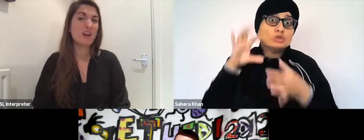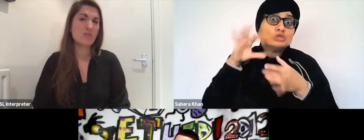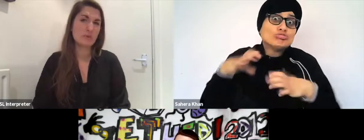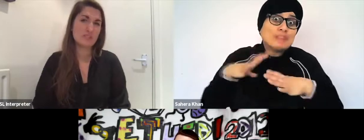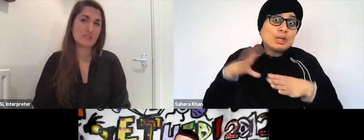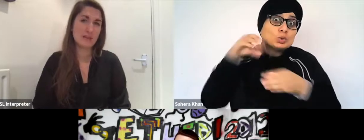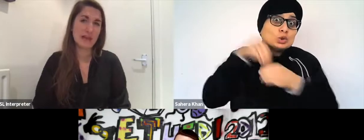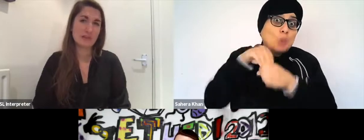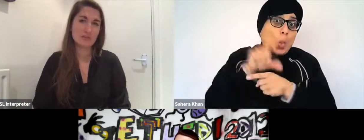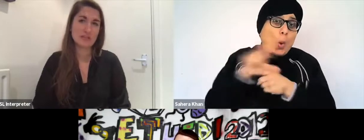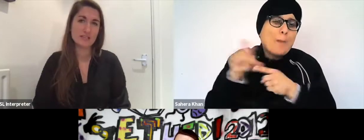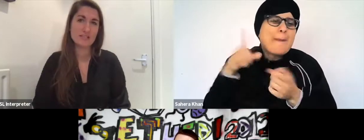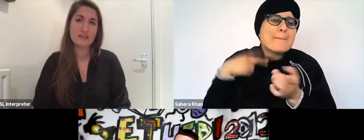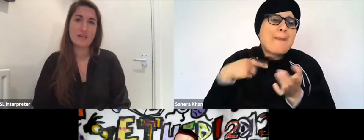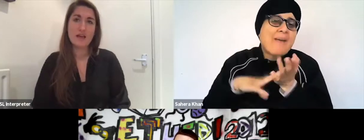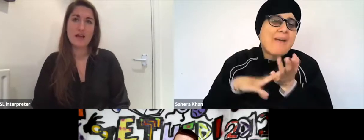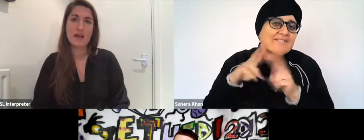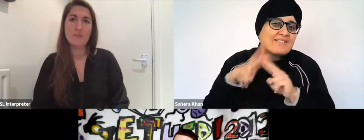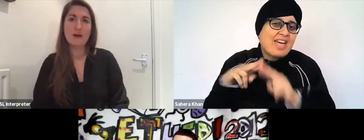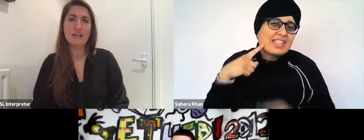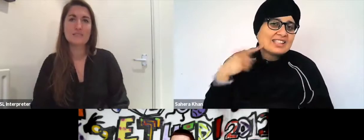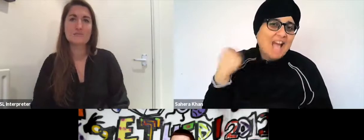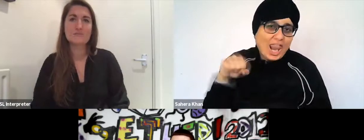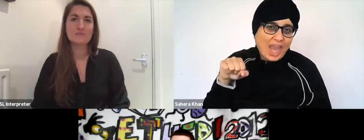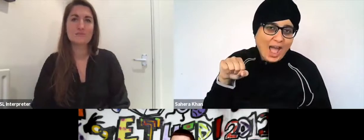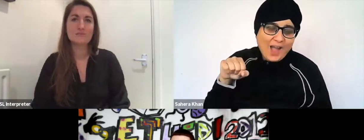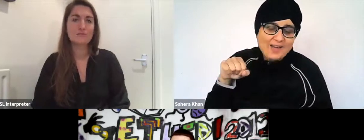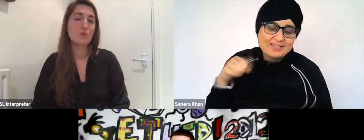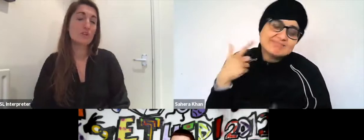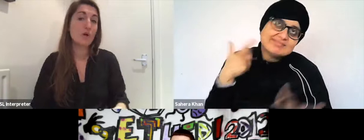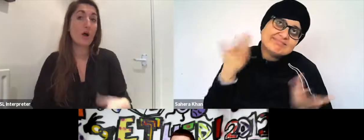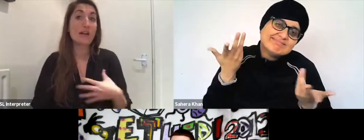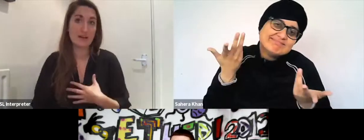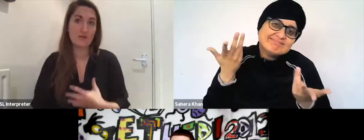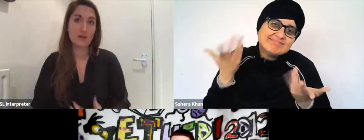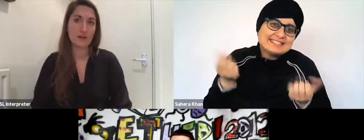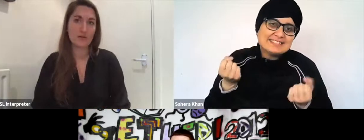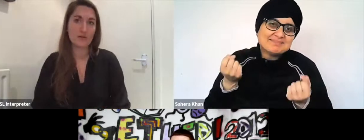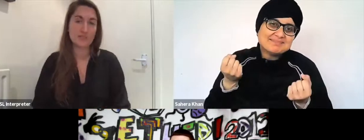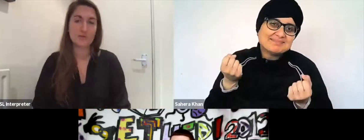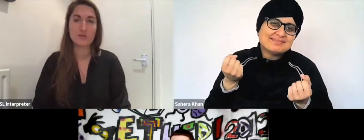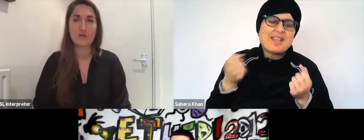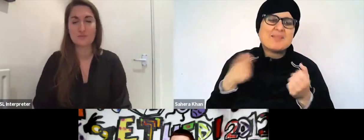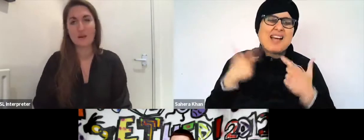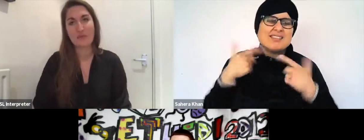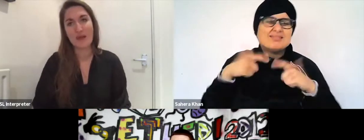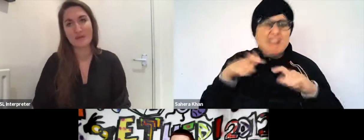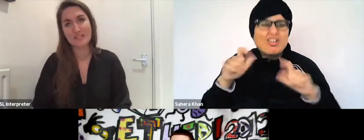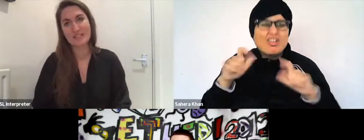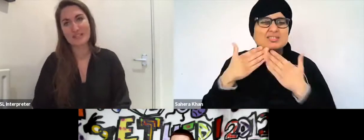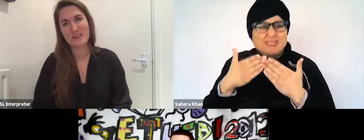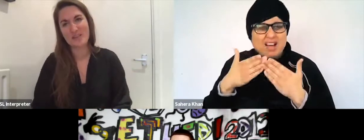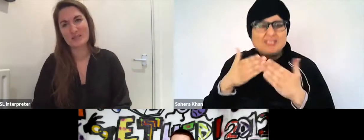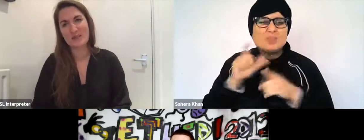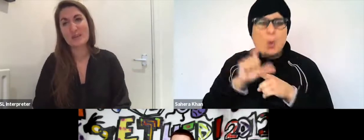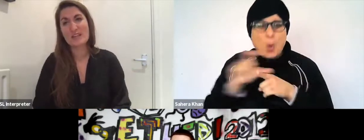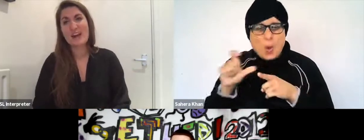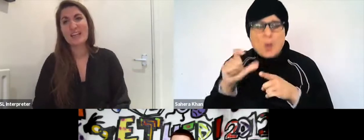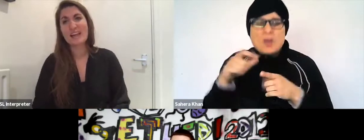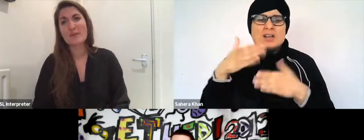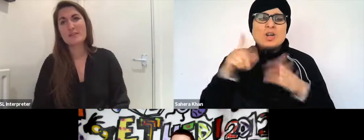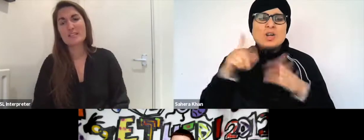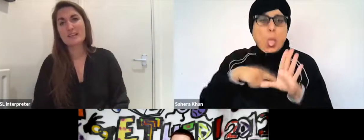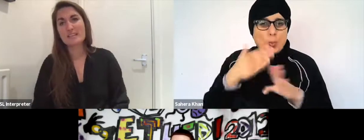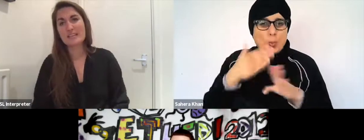was younger, I wanted to be an actress. But I felt like I was ready to join a course, but my parents said no. So